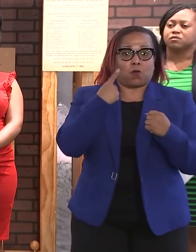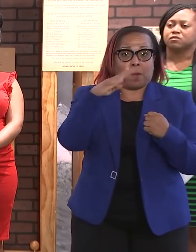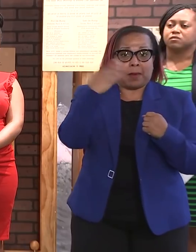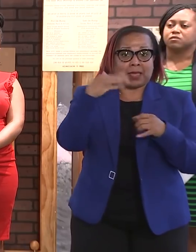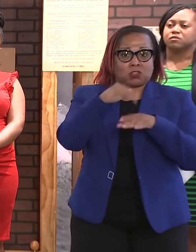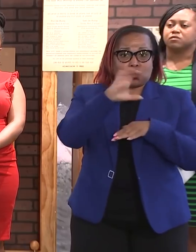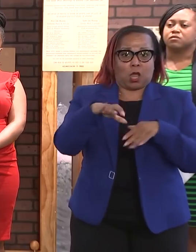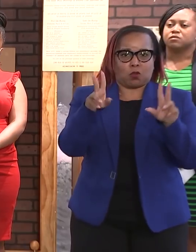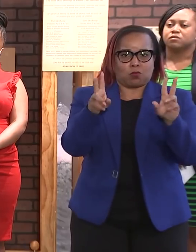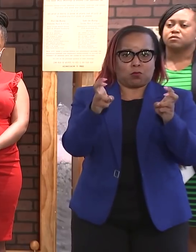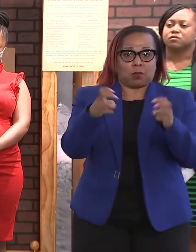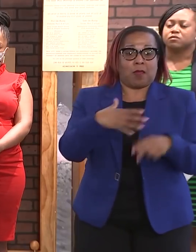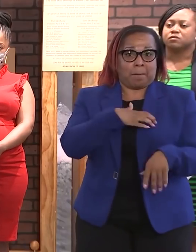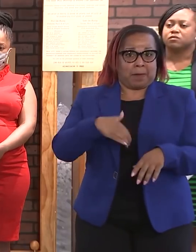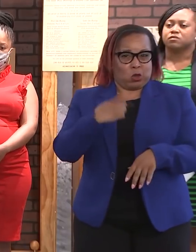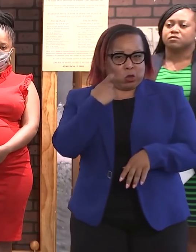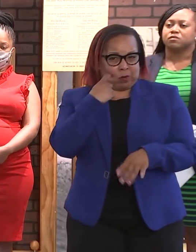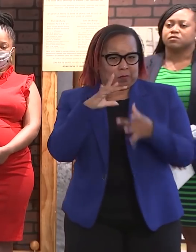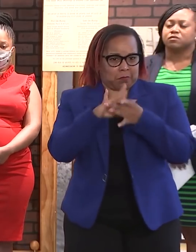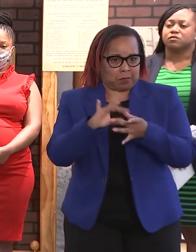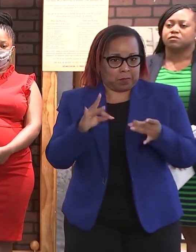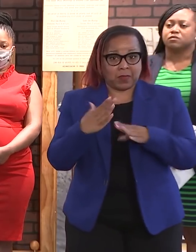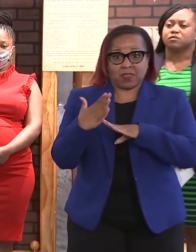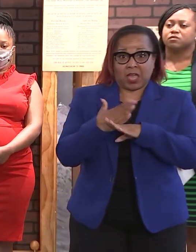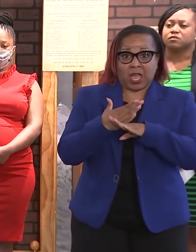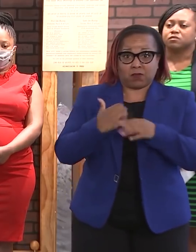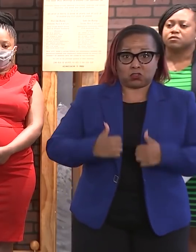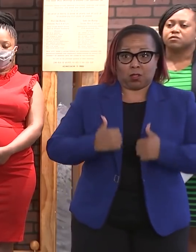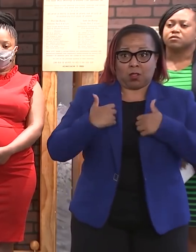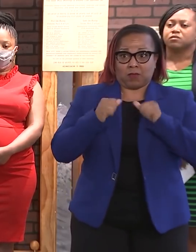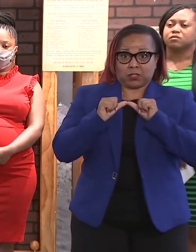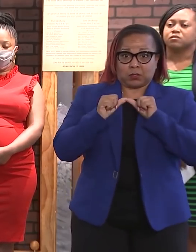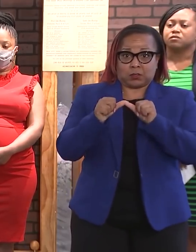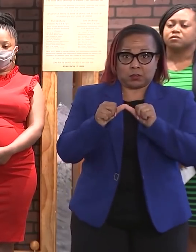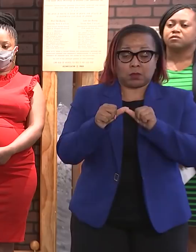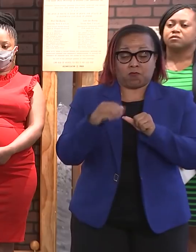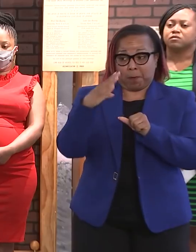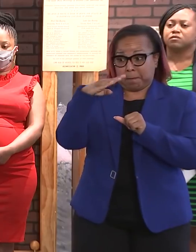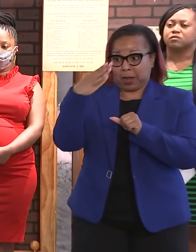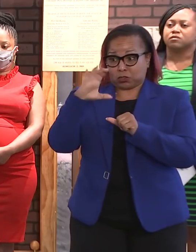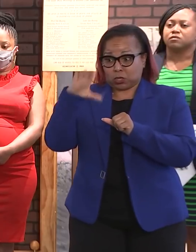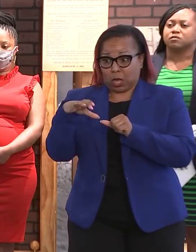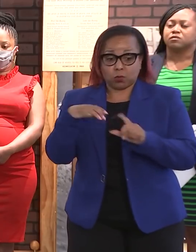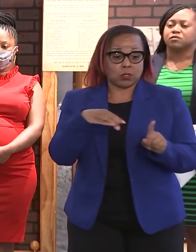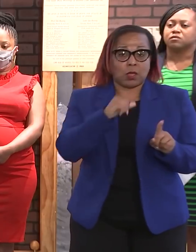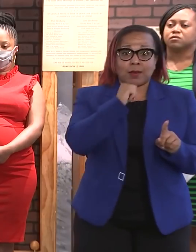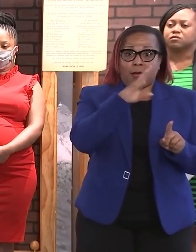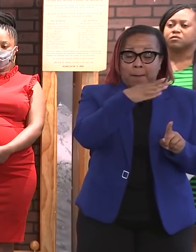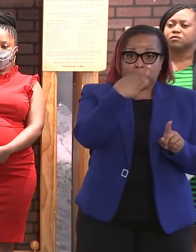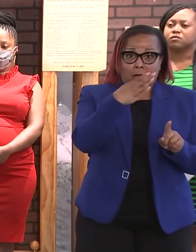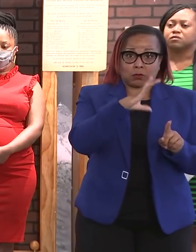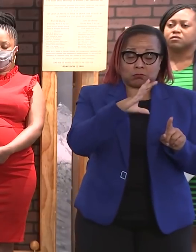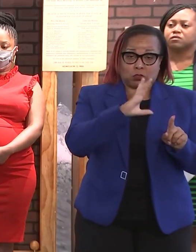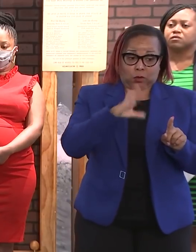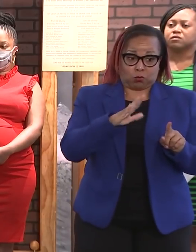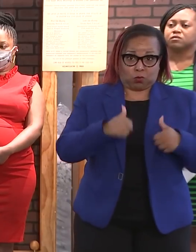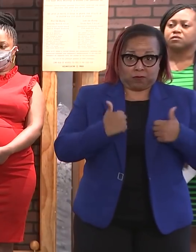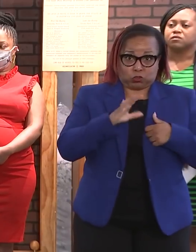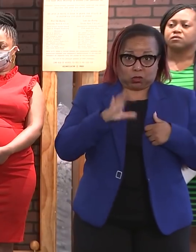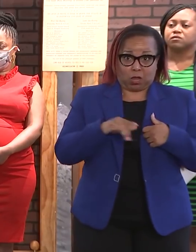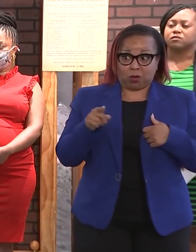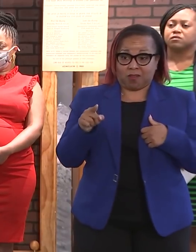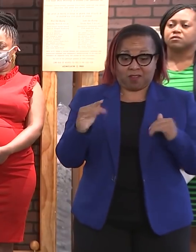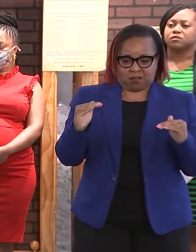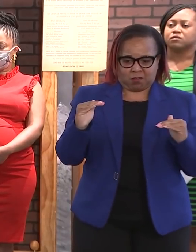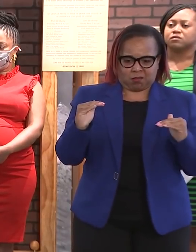Chicago. And as Mayor Lightfoot mentioned, the average life expectancy gap between Black Chicagoans and non-Black Chicagoans in Chicago